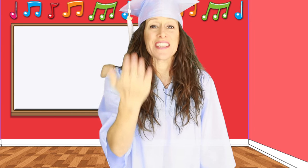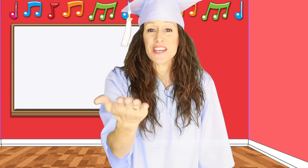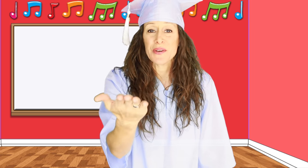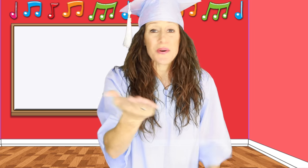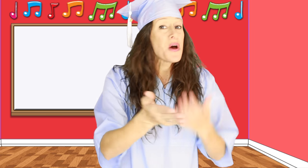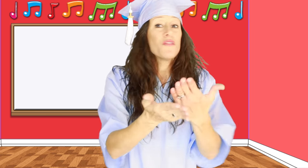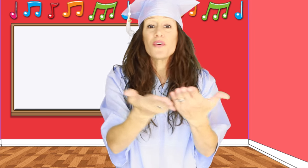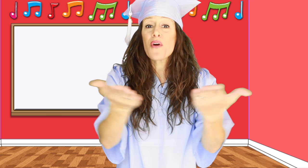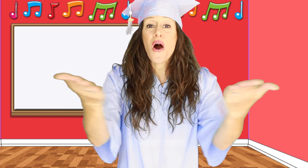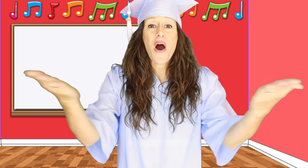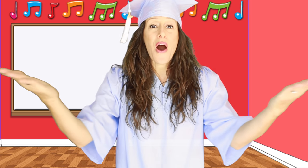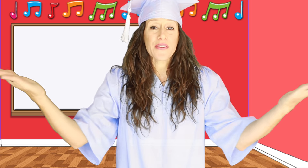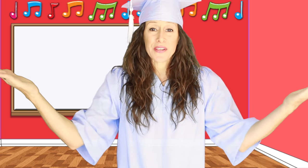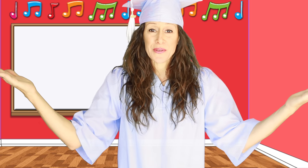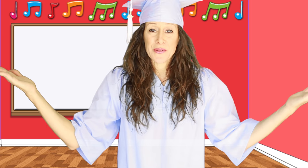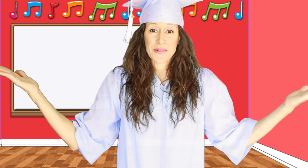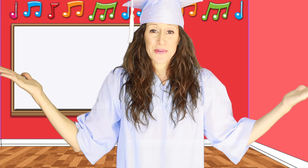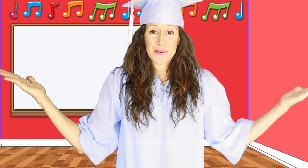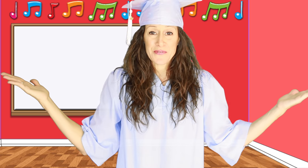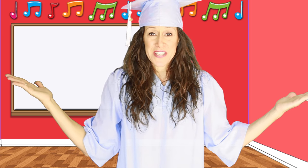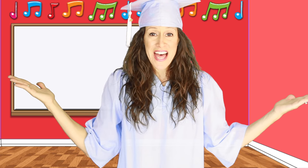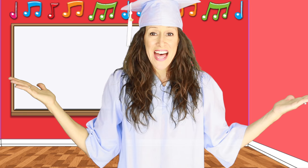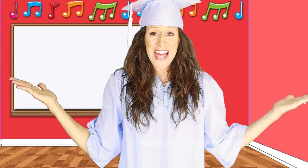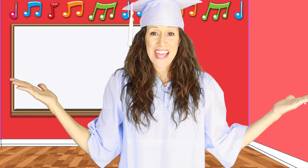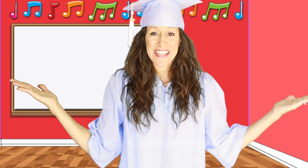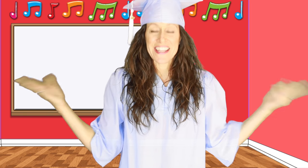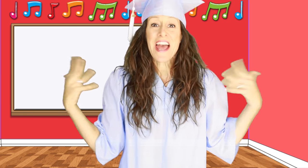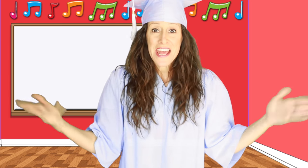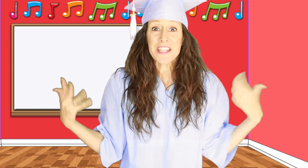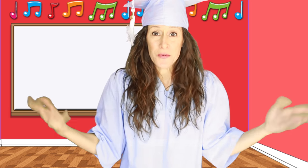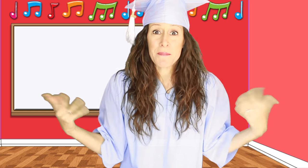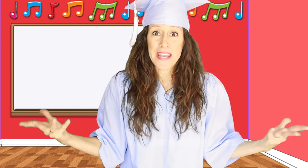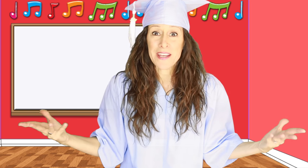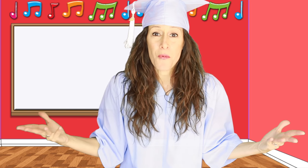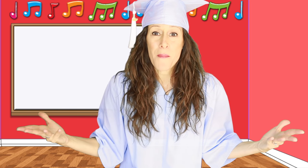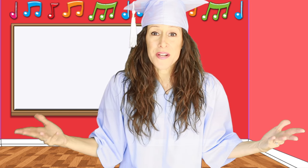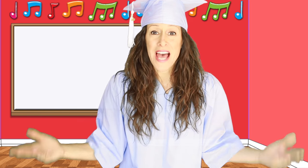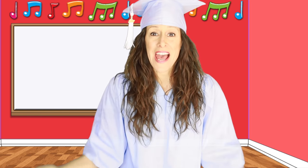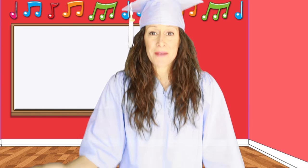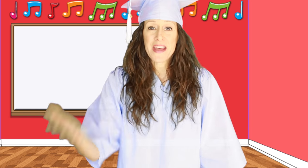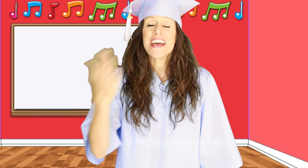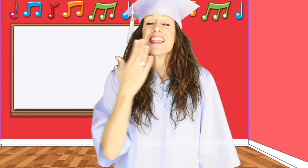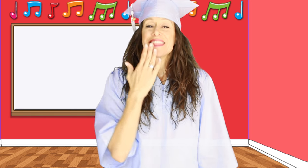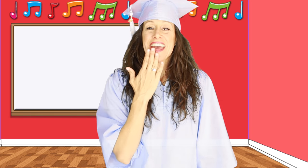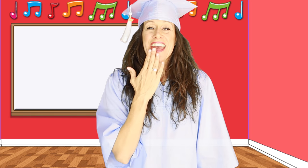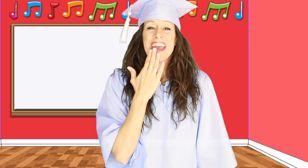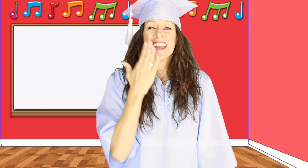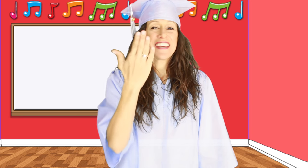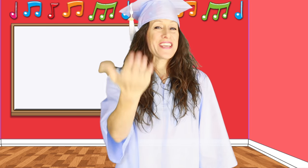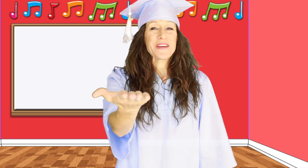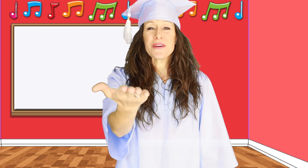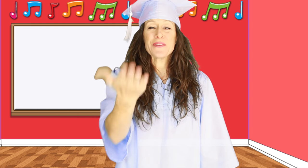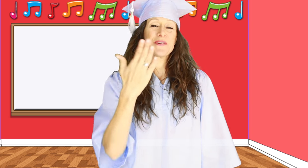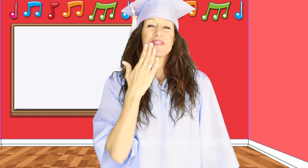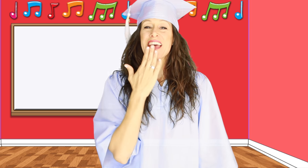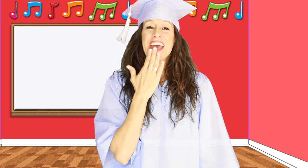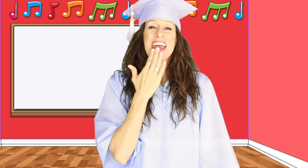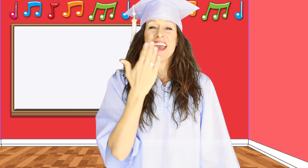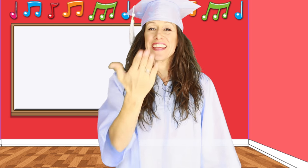you for all you've done. And you repeat it one more time. Thank you, thank